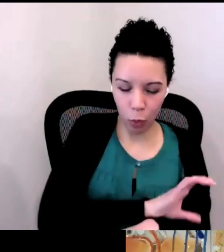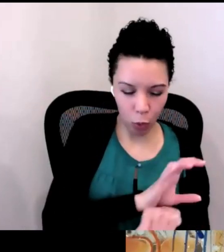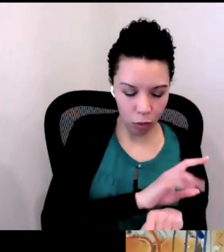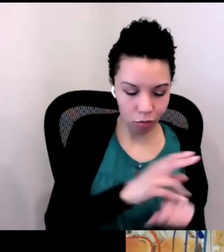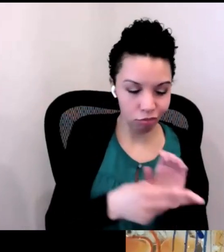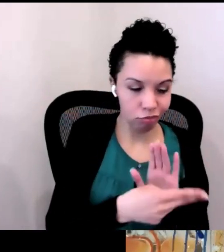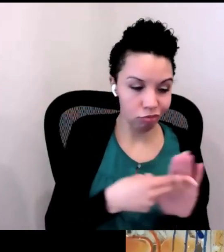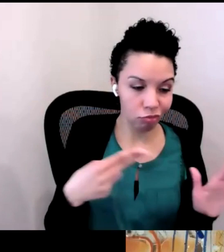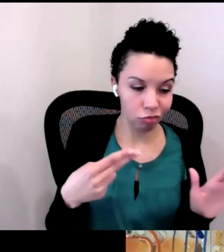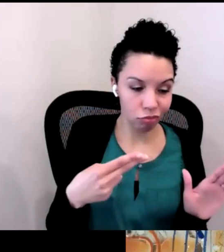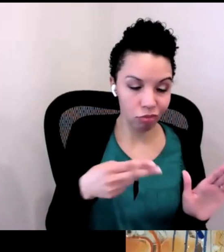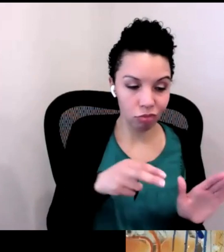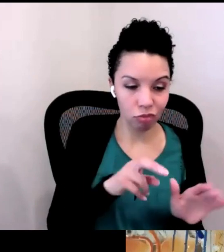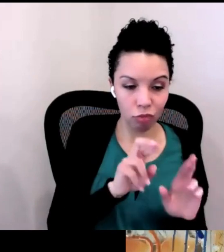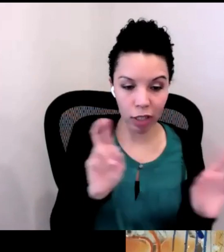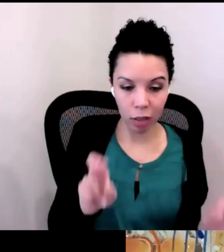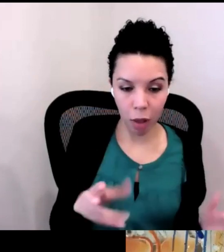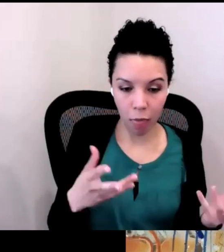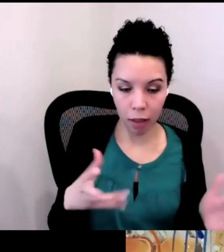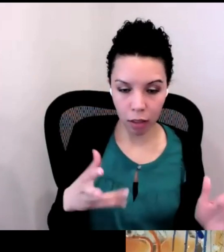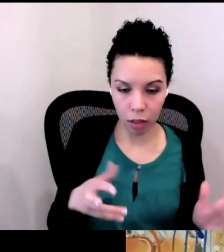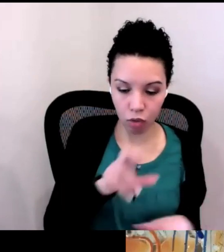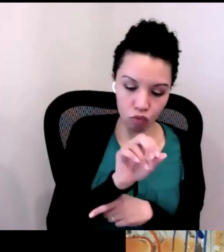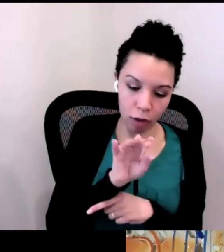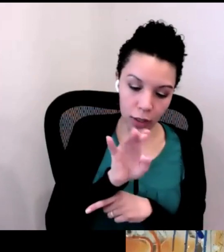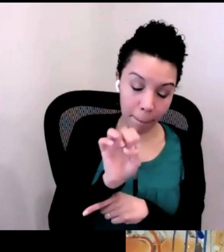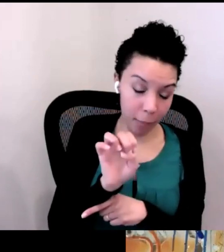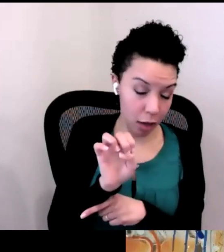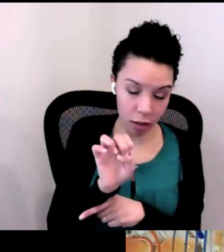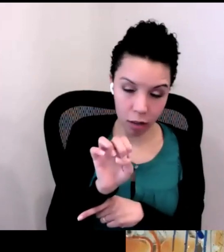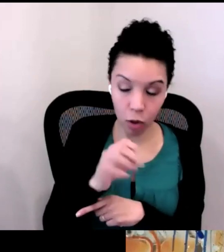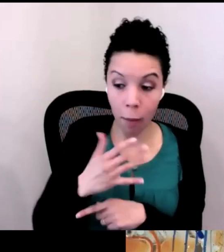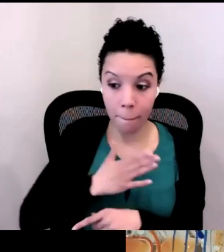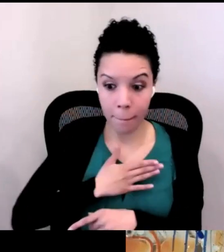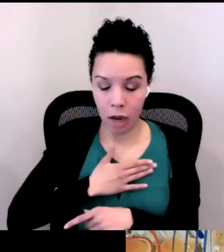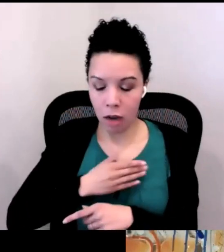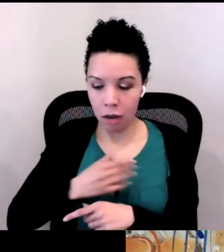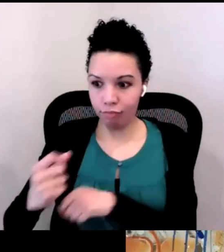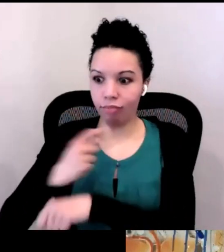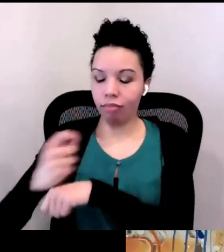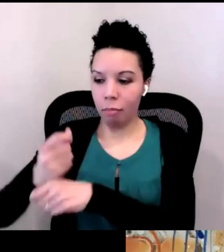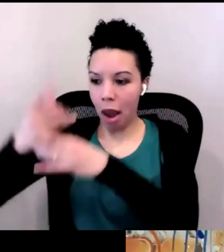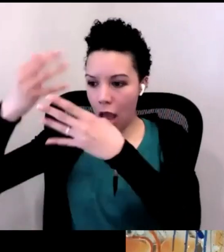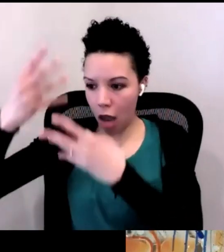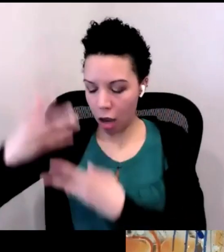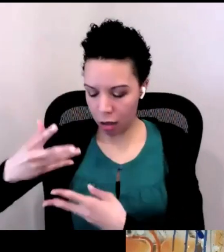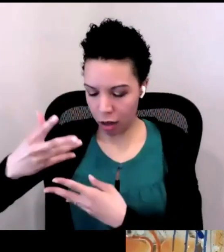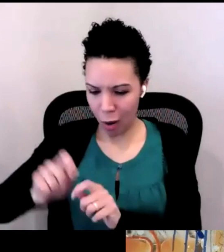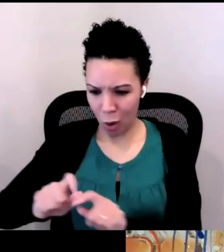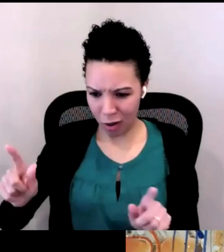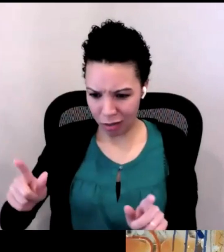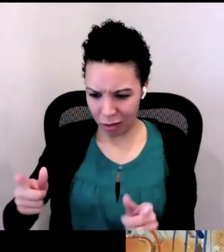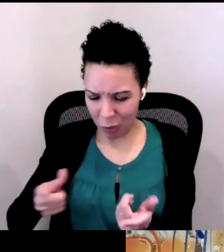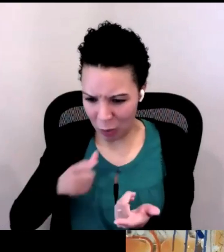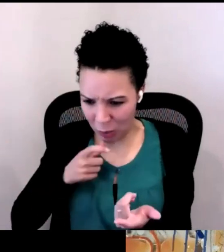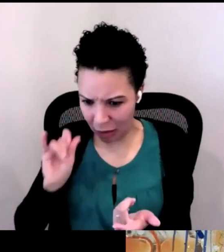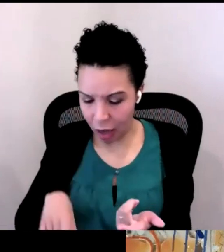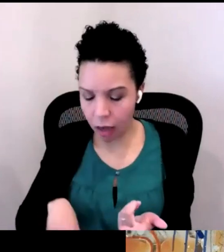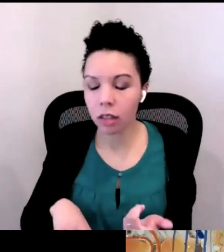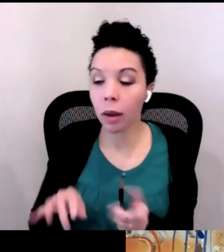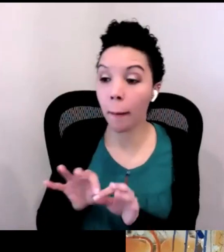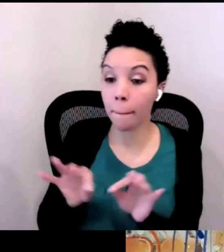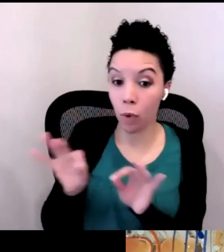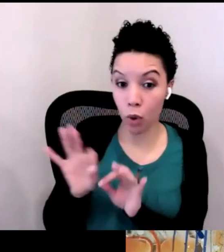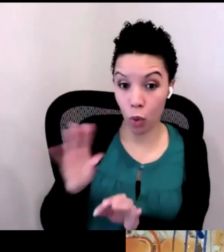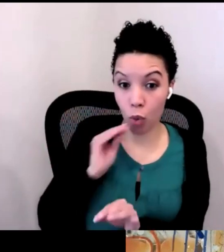who they are from. So I would recommend saving your resume as first name, last name. And